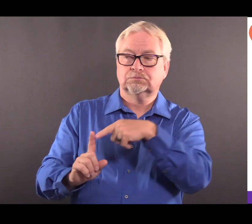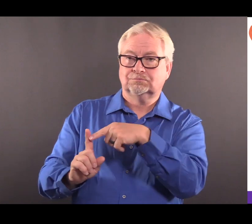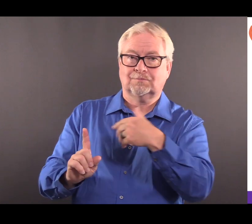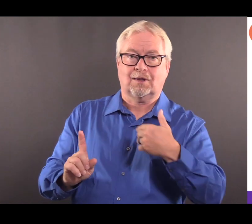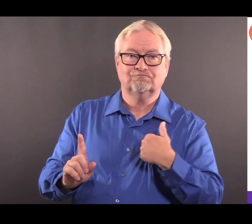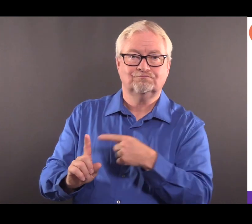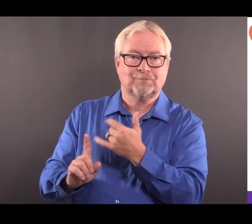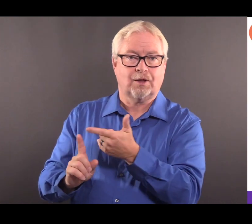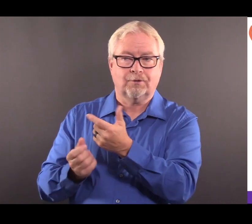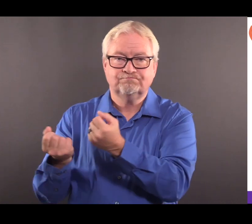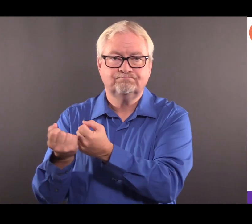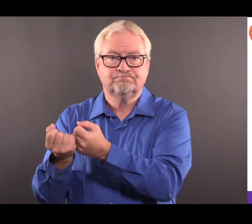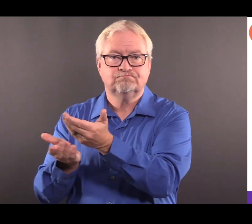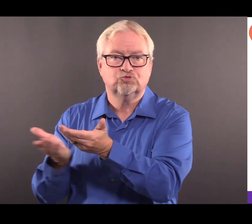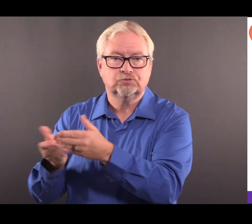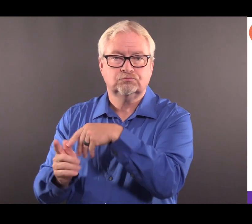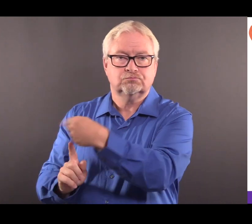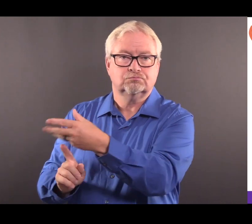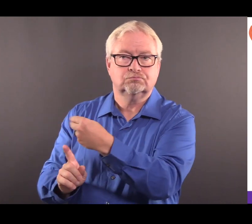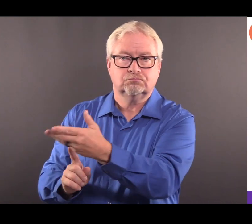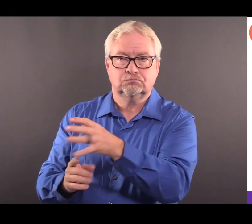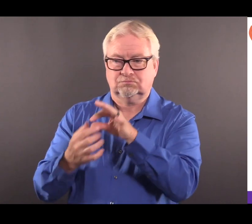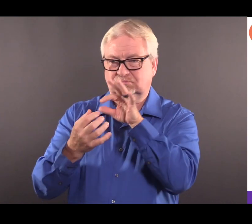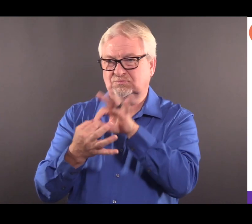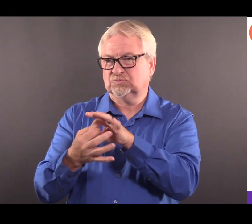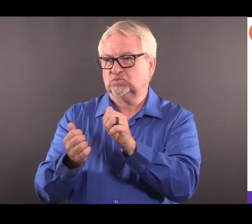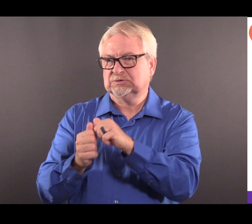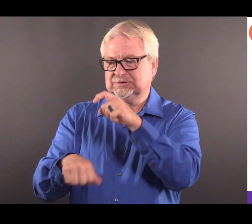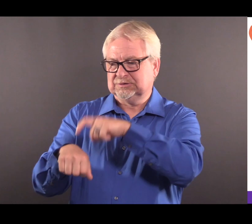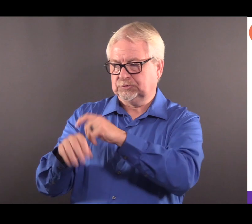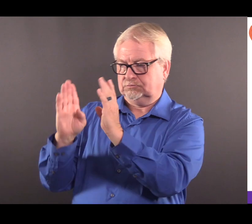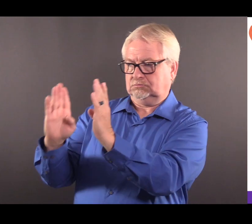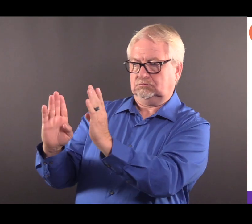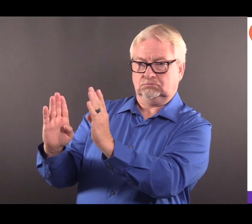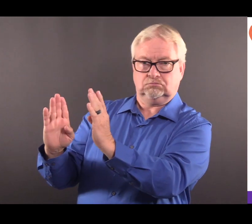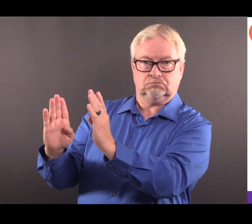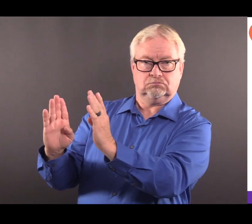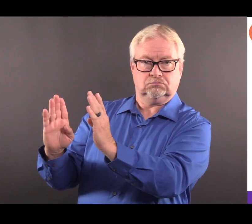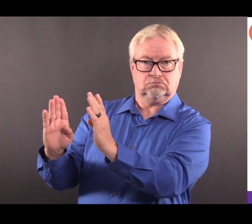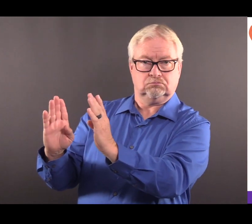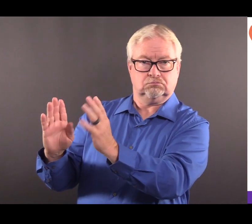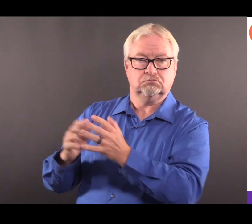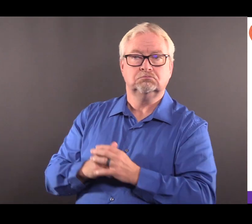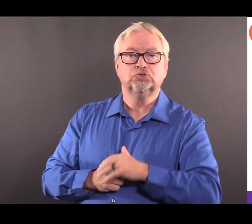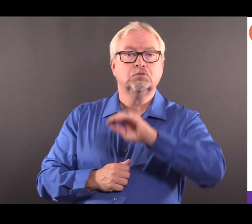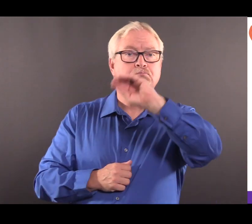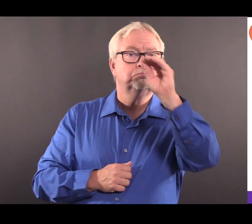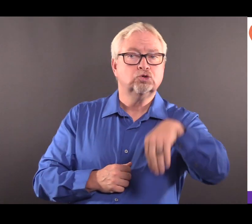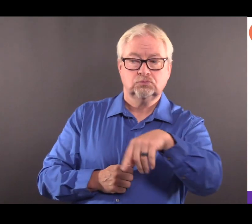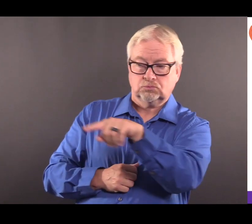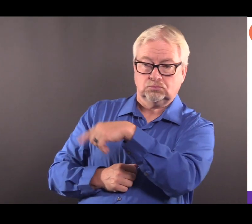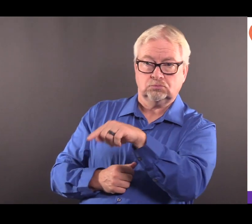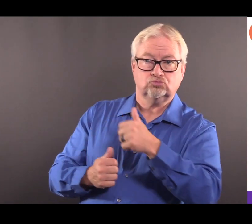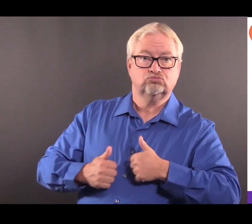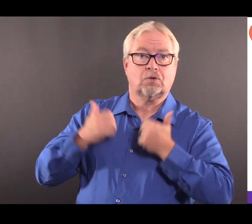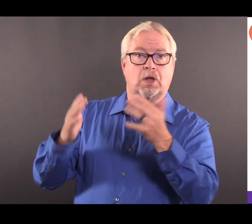of survivors that a victim service provider, or VSP, served during a particular